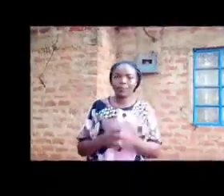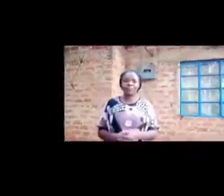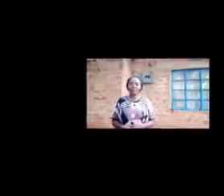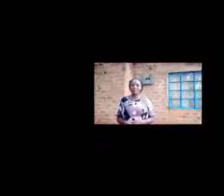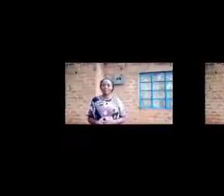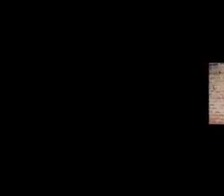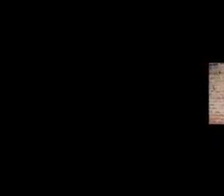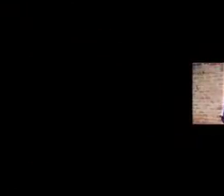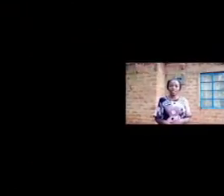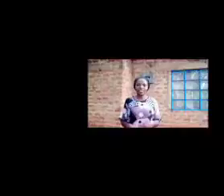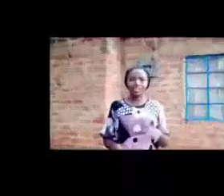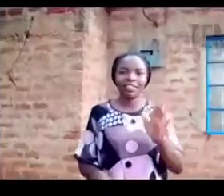Temperature,